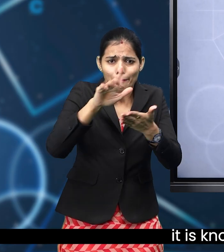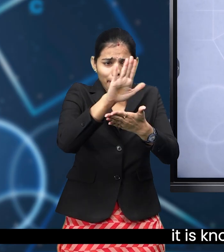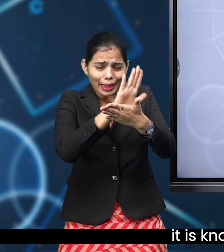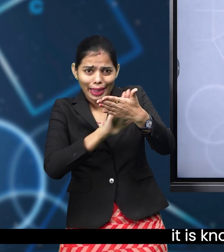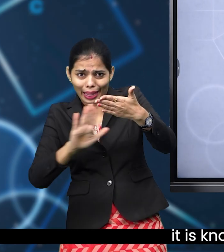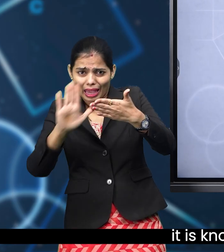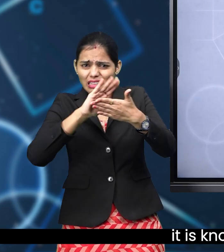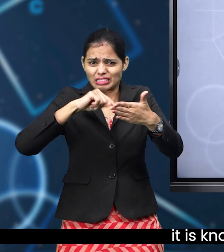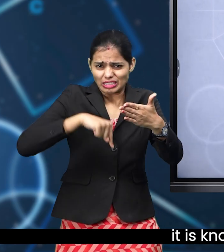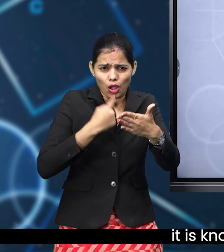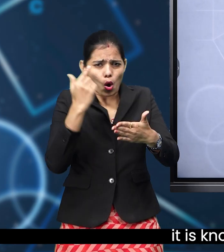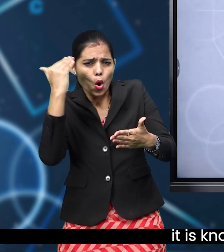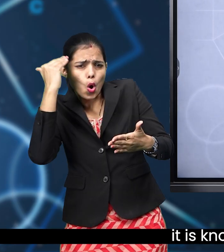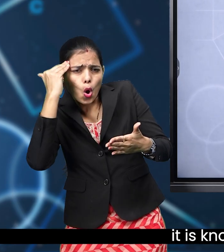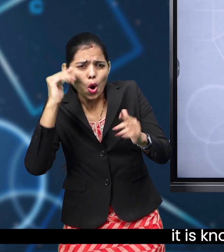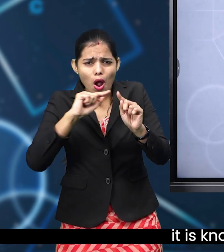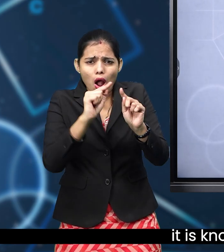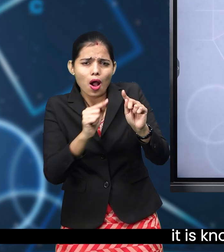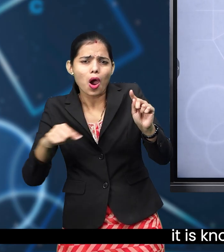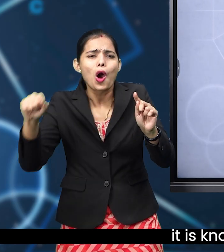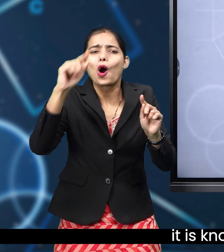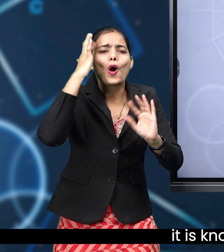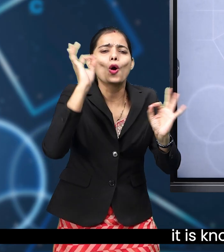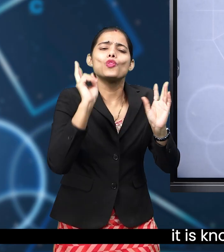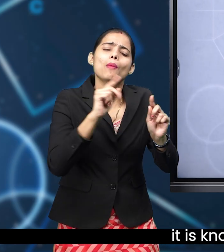as an open curve.